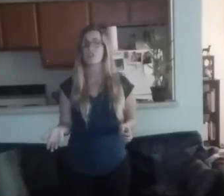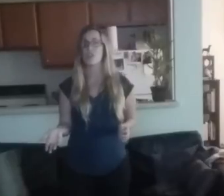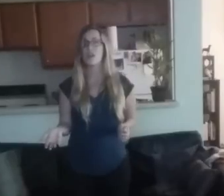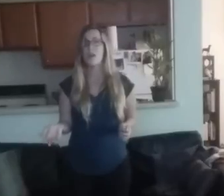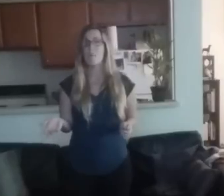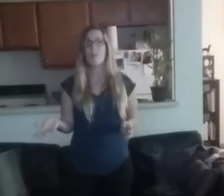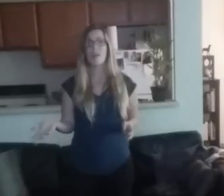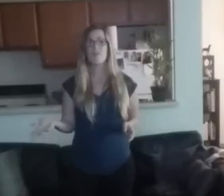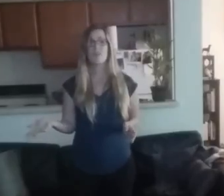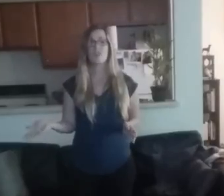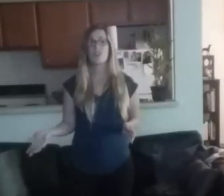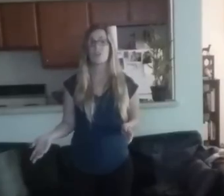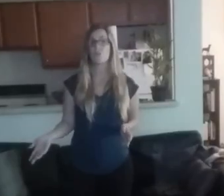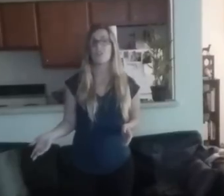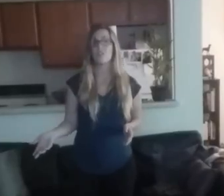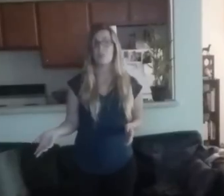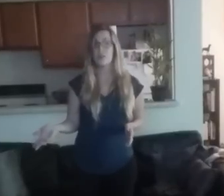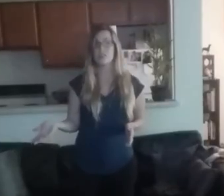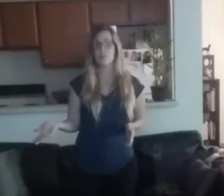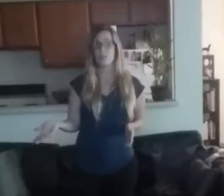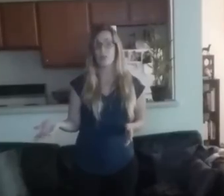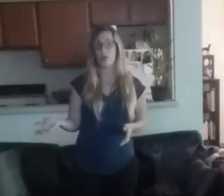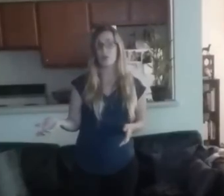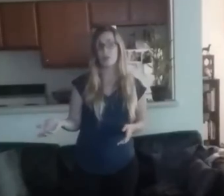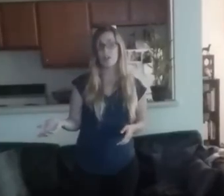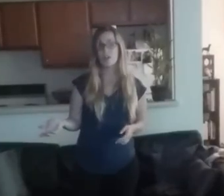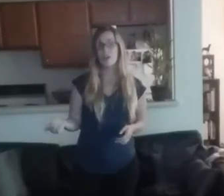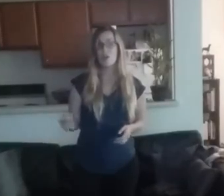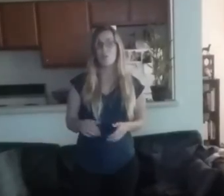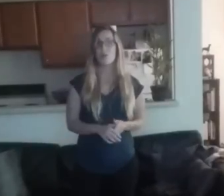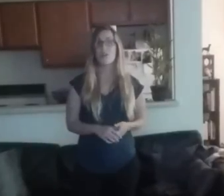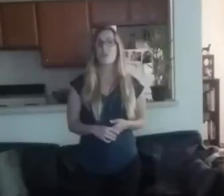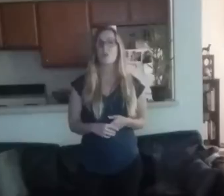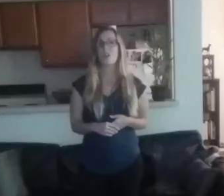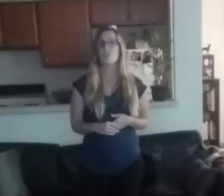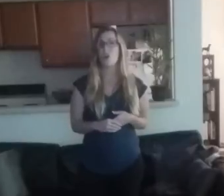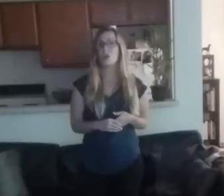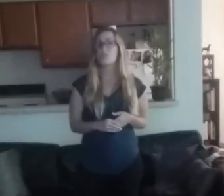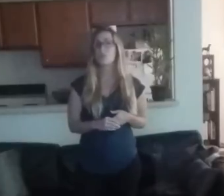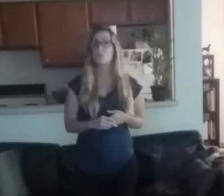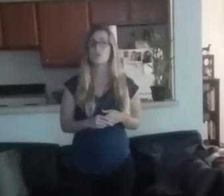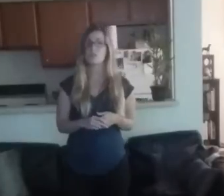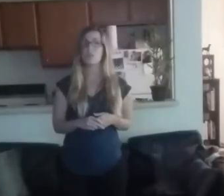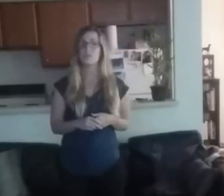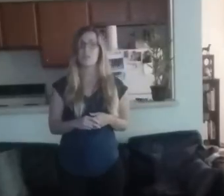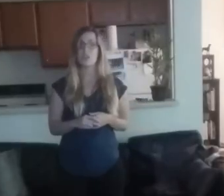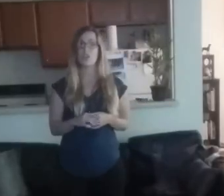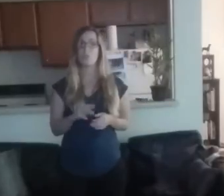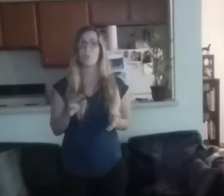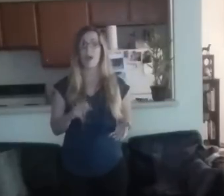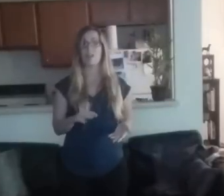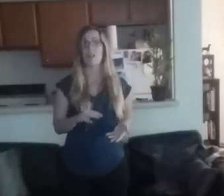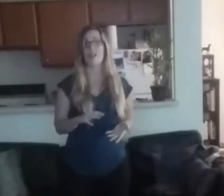manipulation, may feel good and relieve pain temporarily, but it can create long-term concerns in your back and